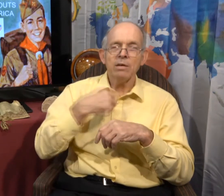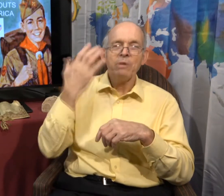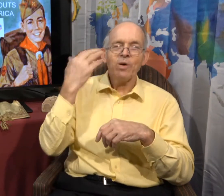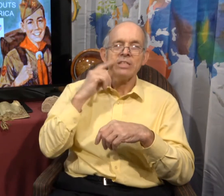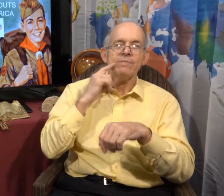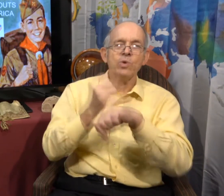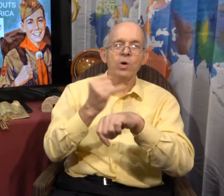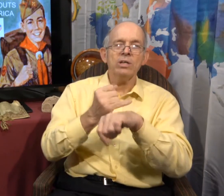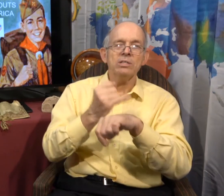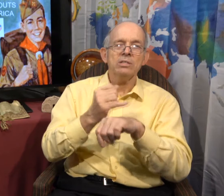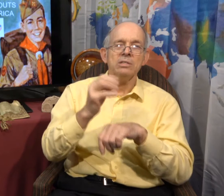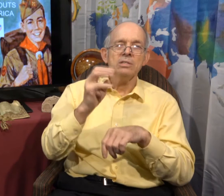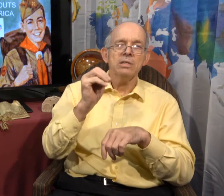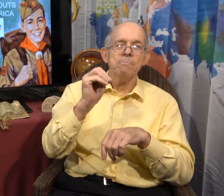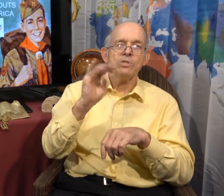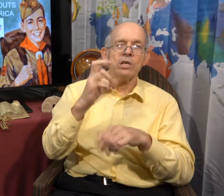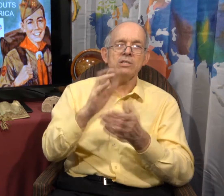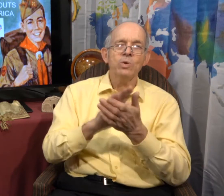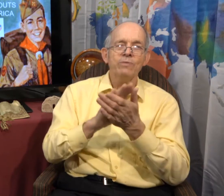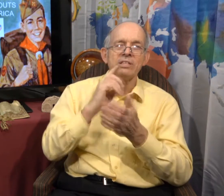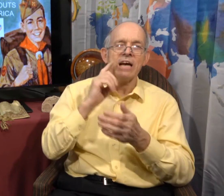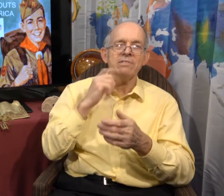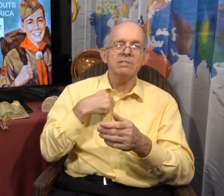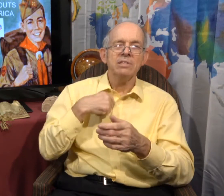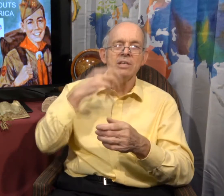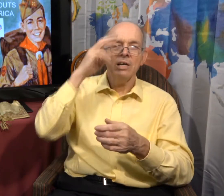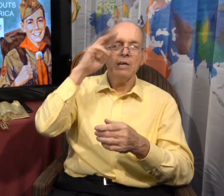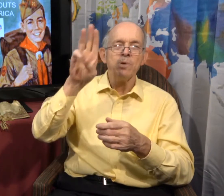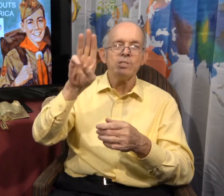Before death, sure. I'm going to go through it for death. First out.